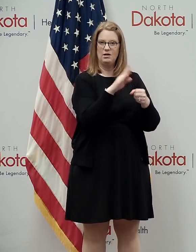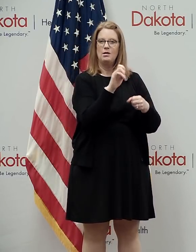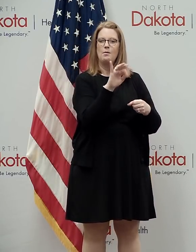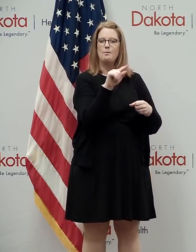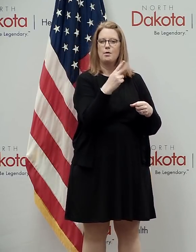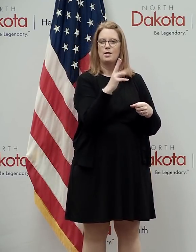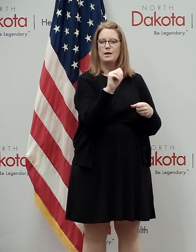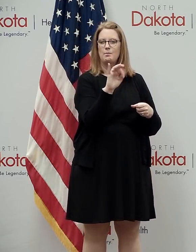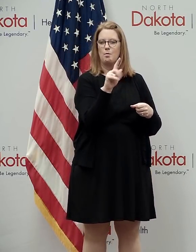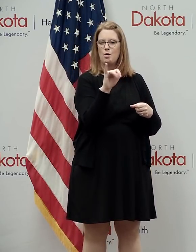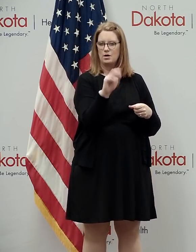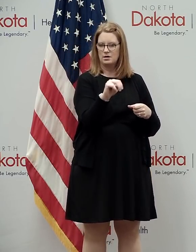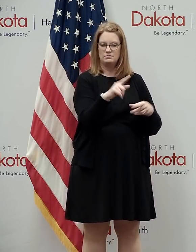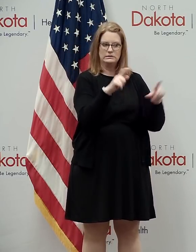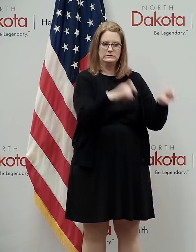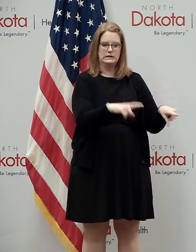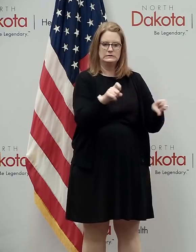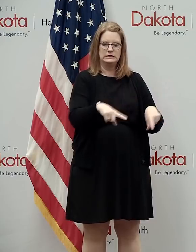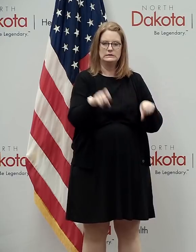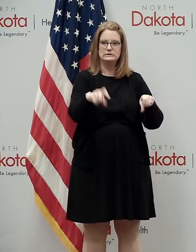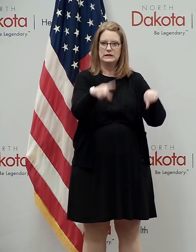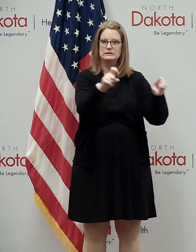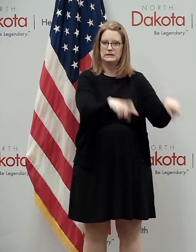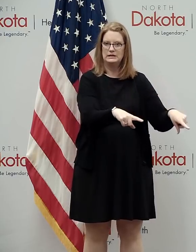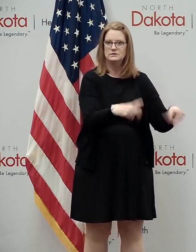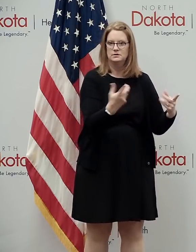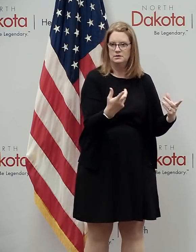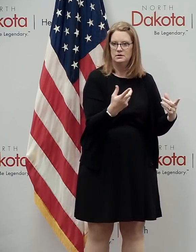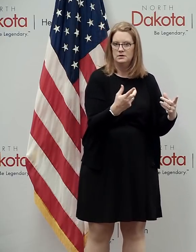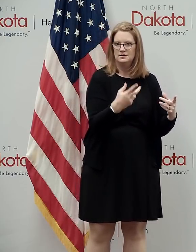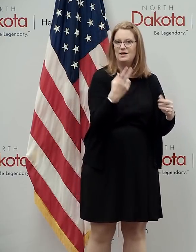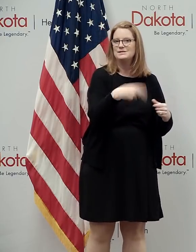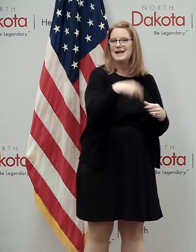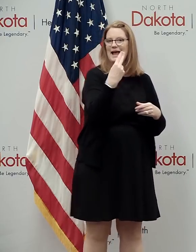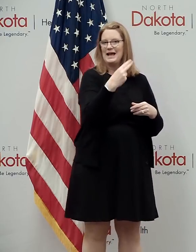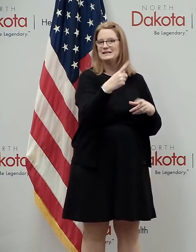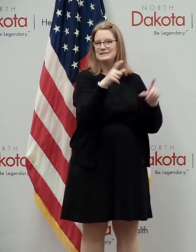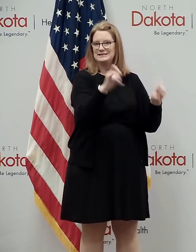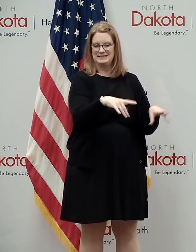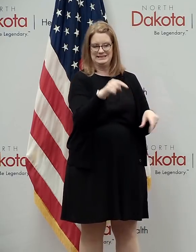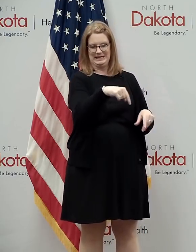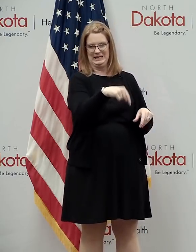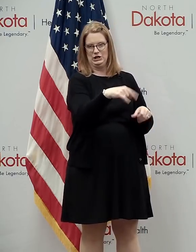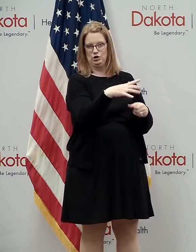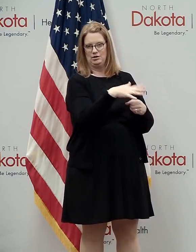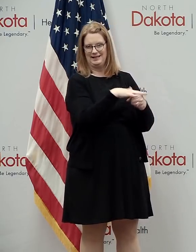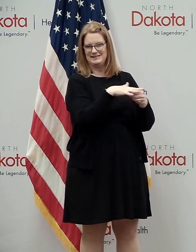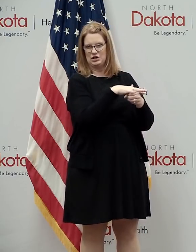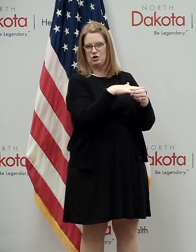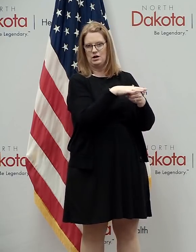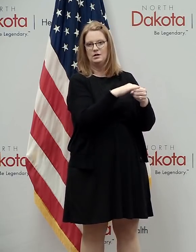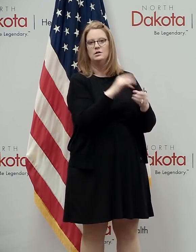2 weeks of June, first week of July was our highest amount of testing here. We completed